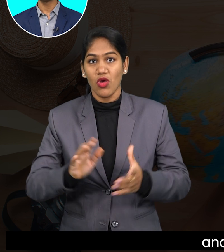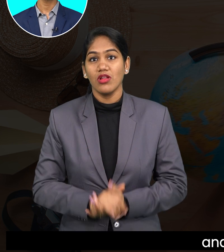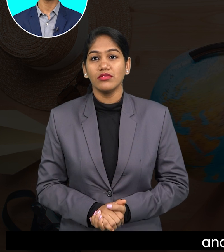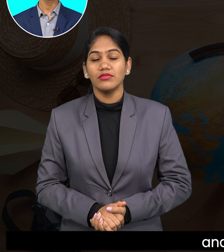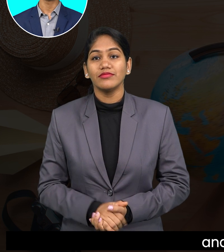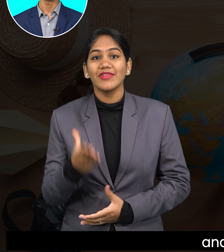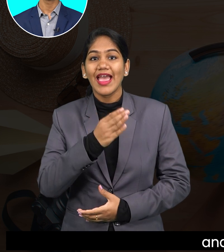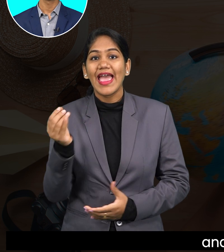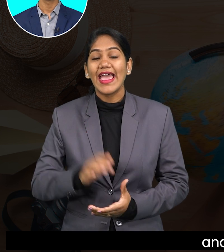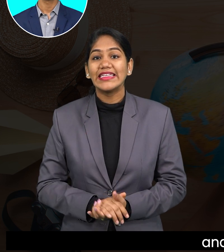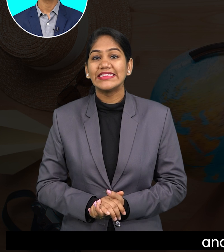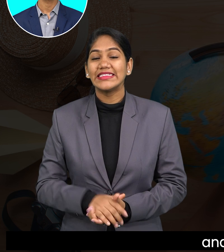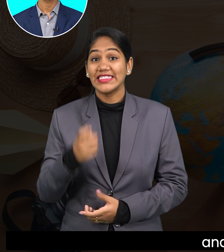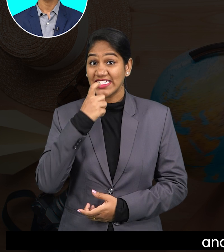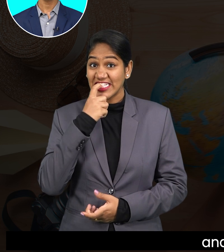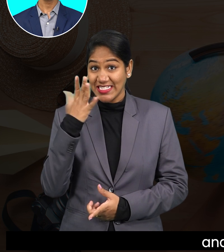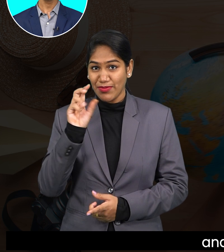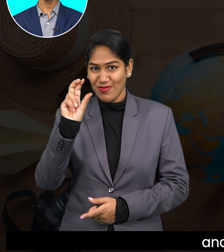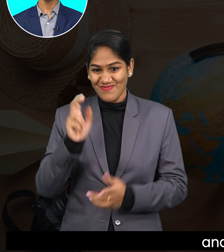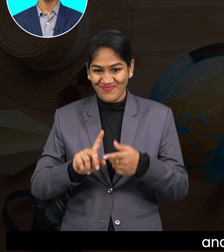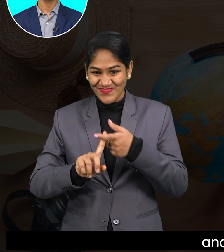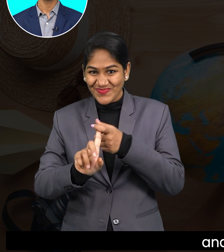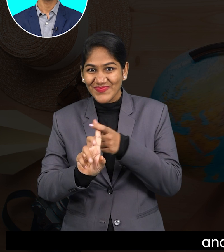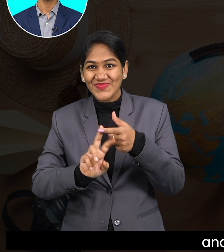and a glass marble.